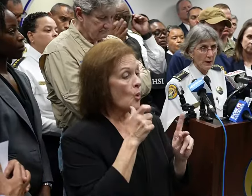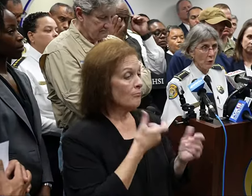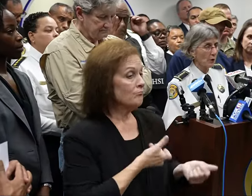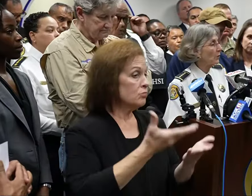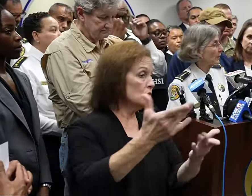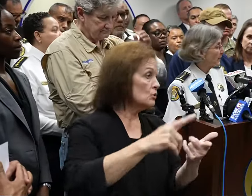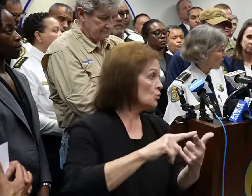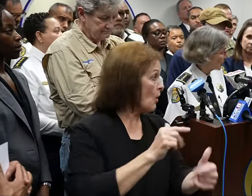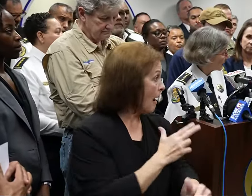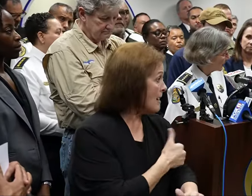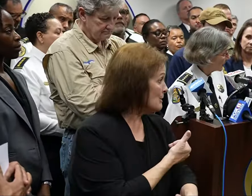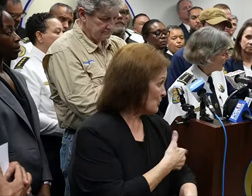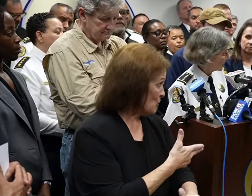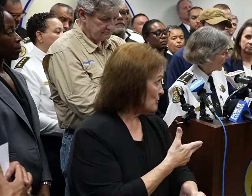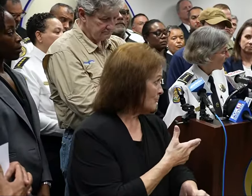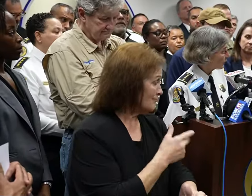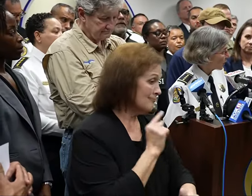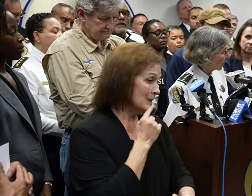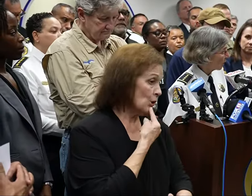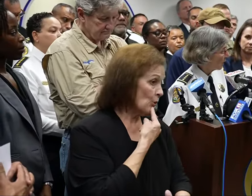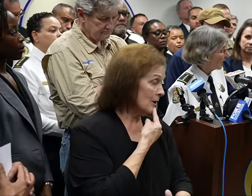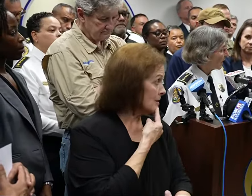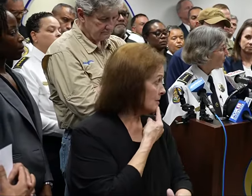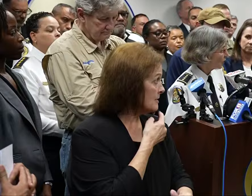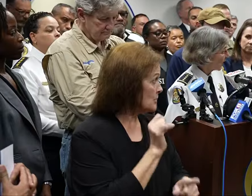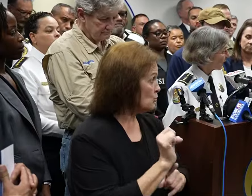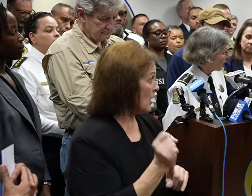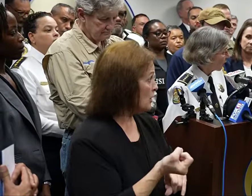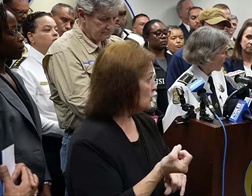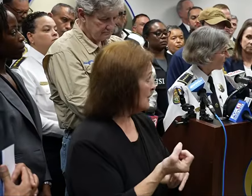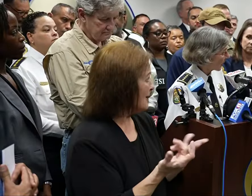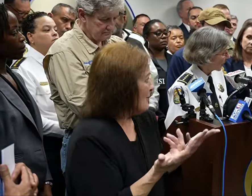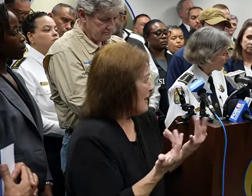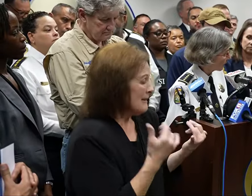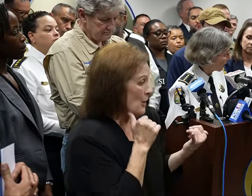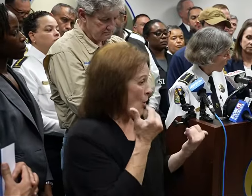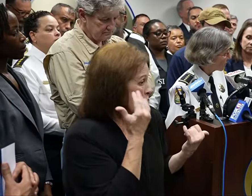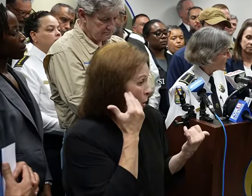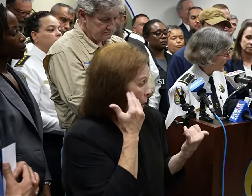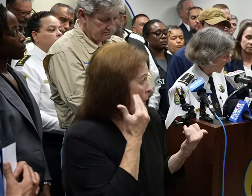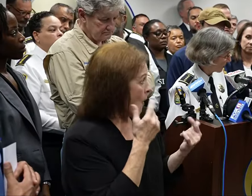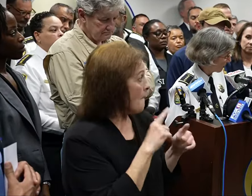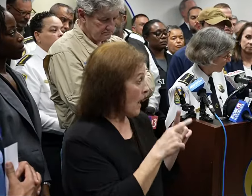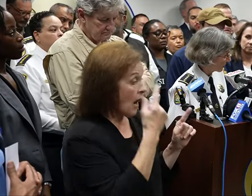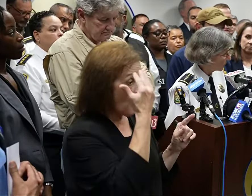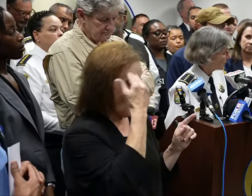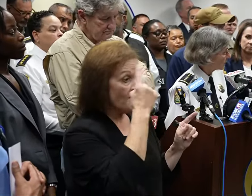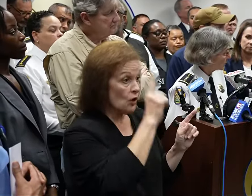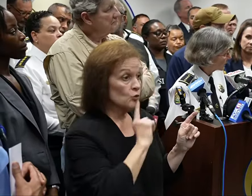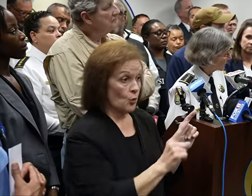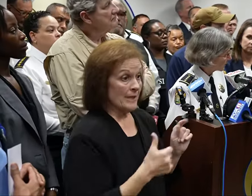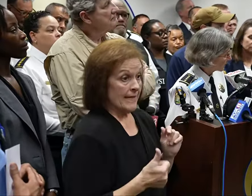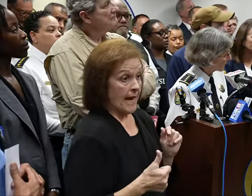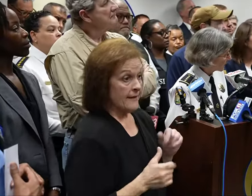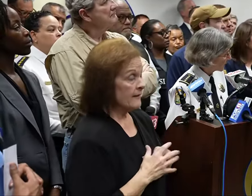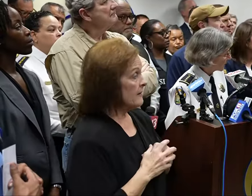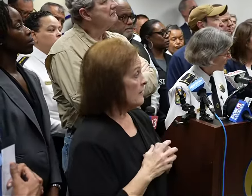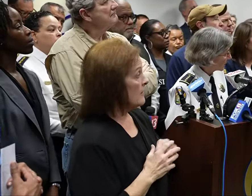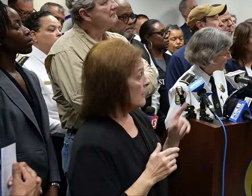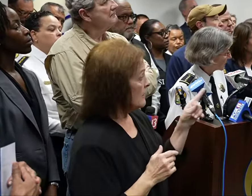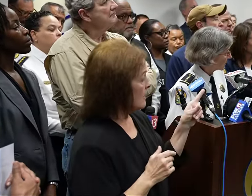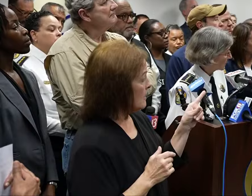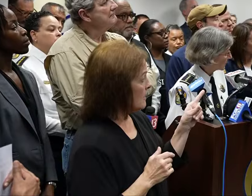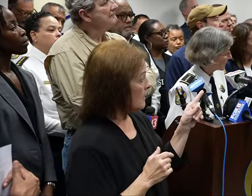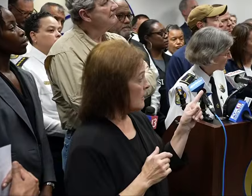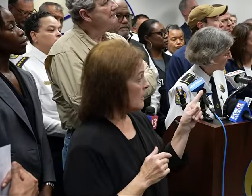who were in critical condition. And so I do not know that, but I can confirm 10. And one quick follow-up question, if I